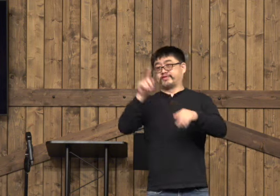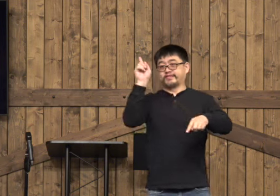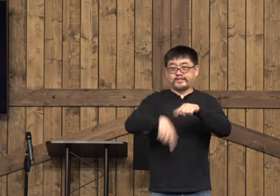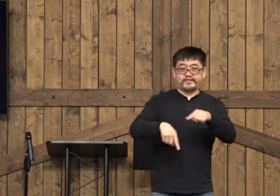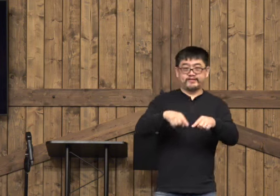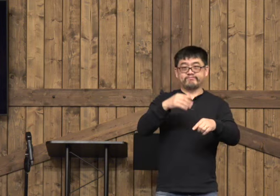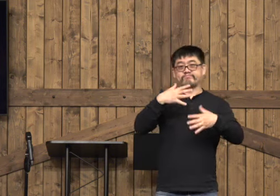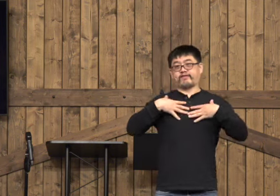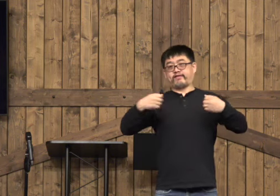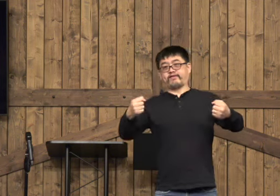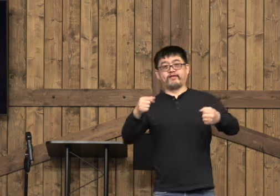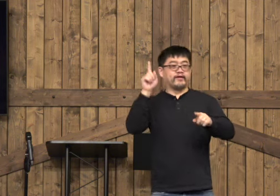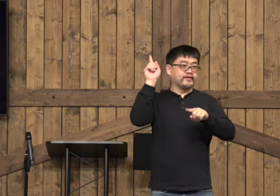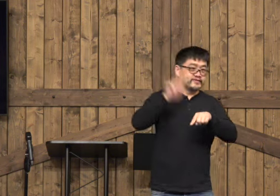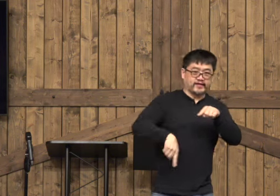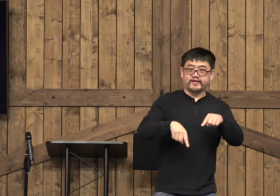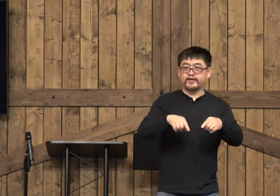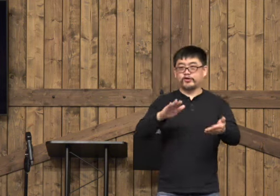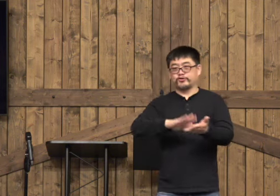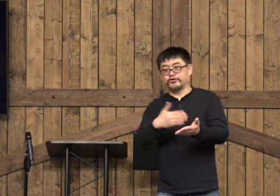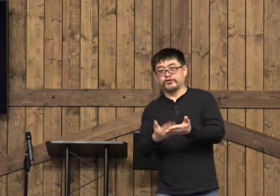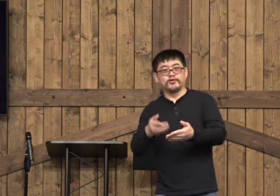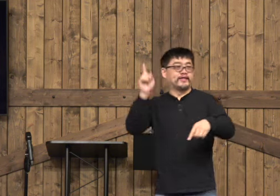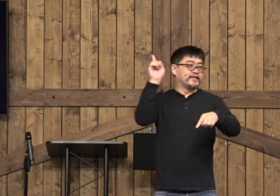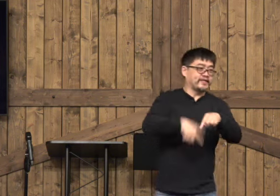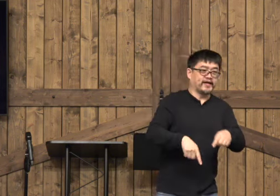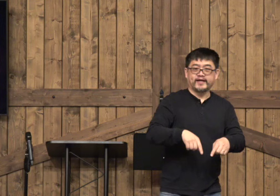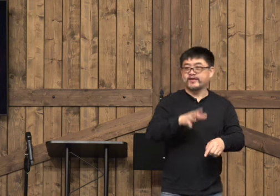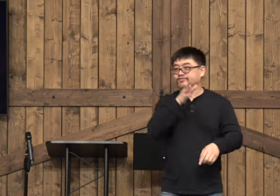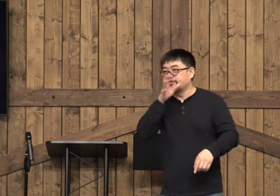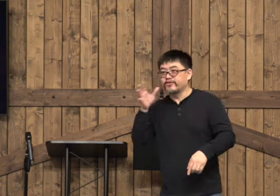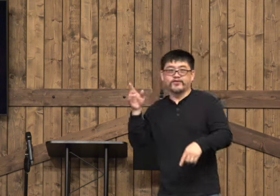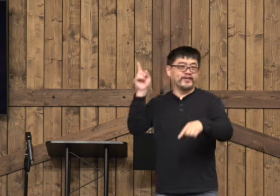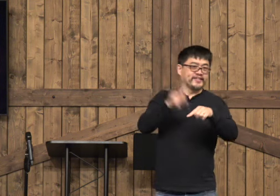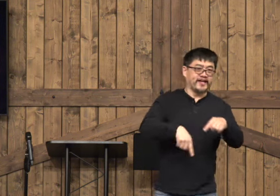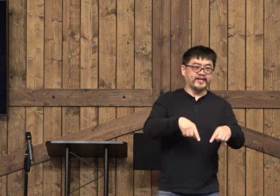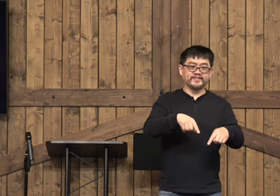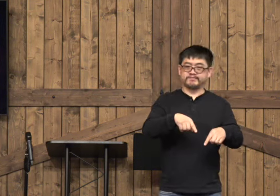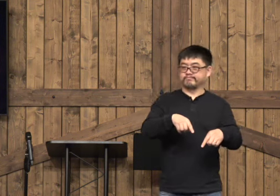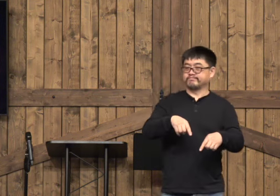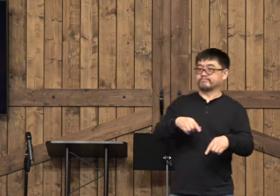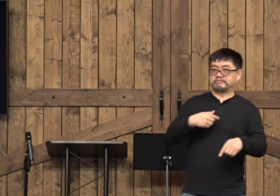But then the Pharisees' law said that you could not do anything after sunset on Sabbath.